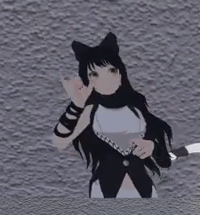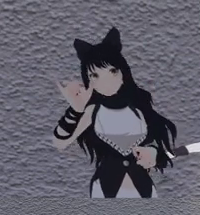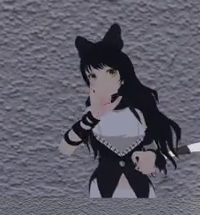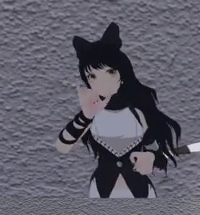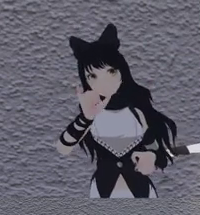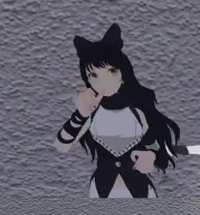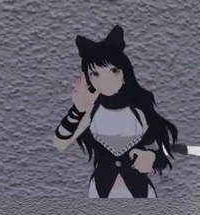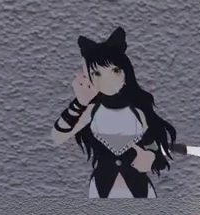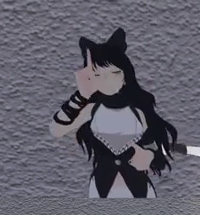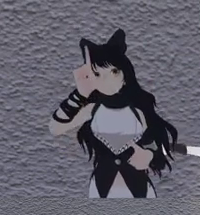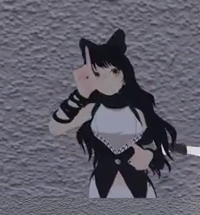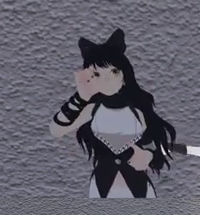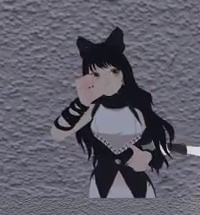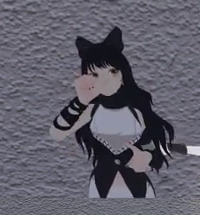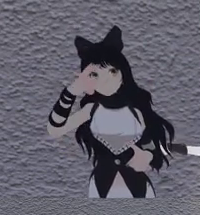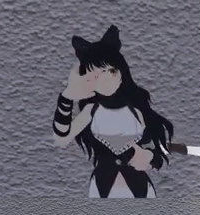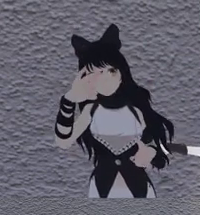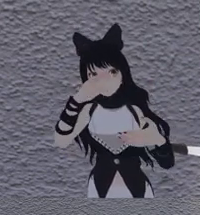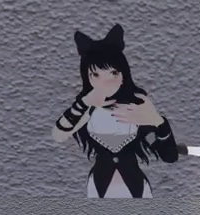Story.